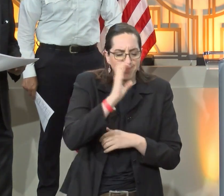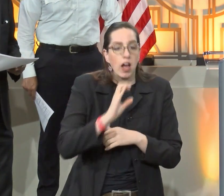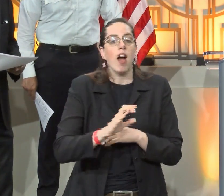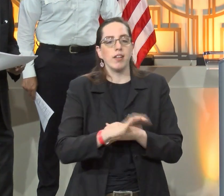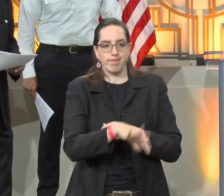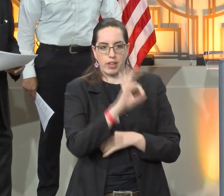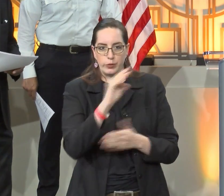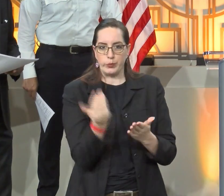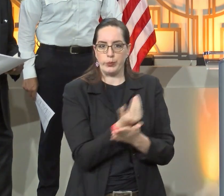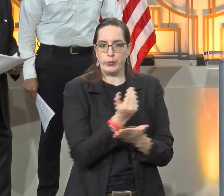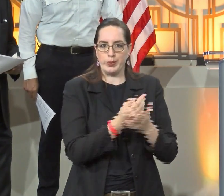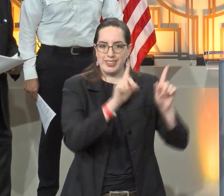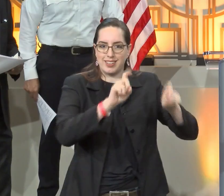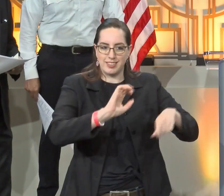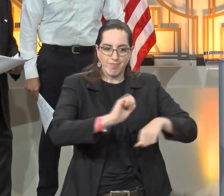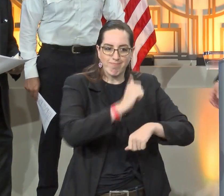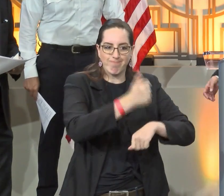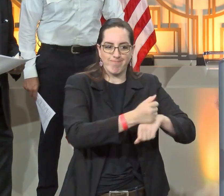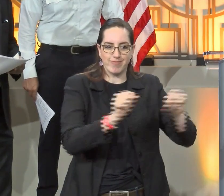site. Mr.